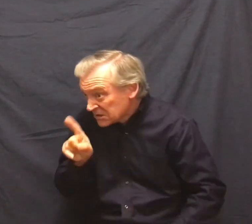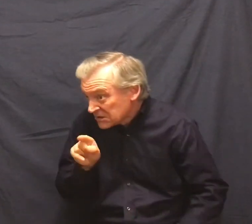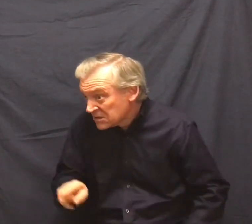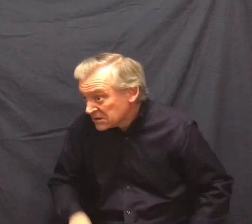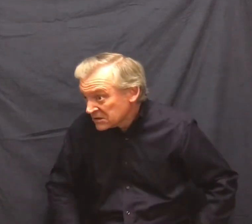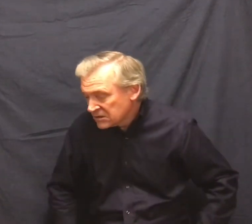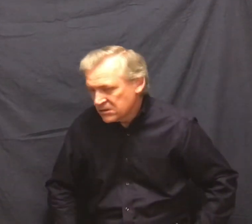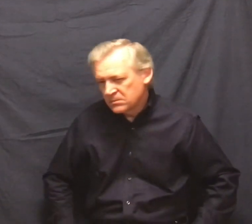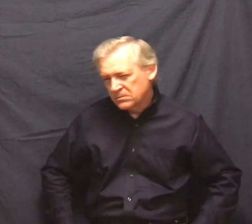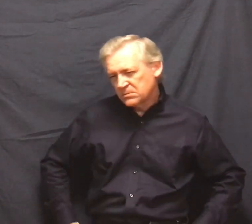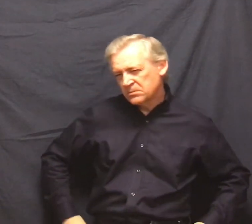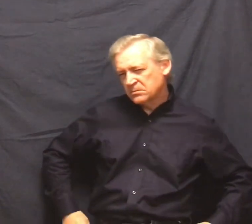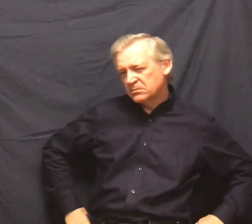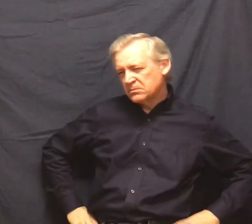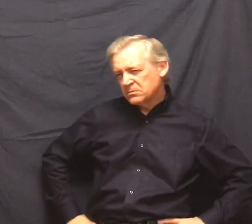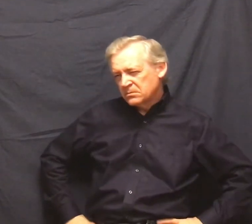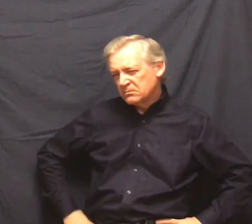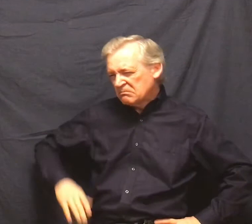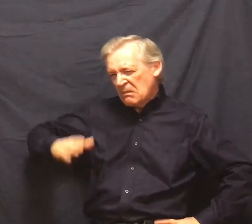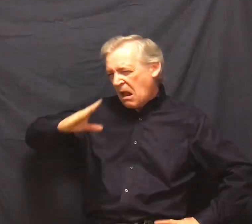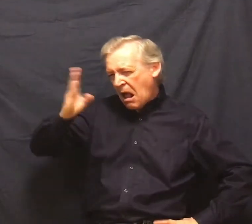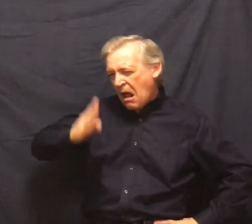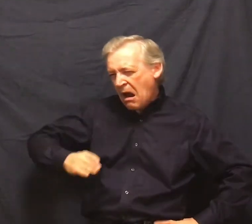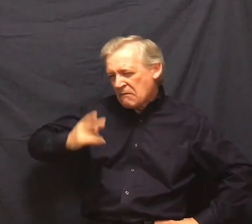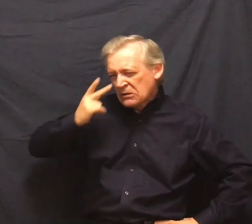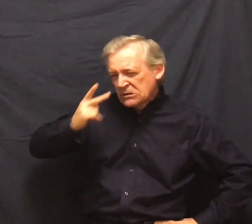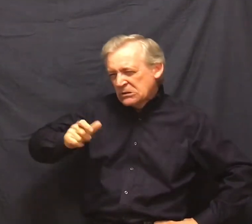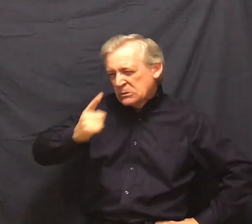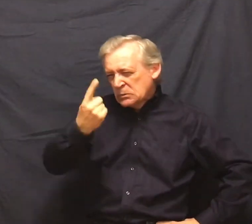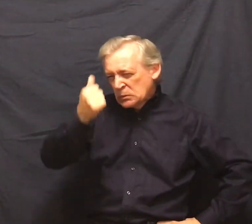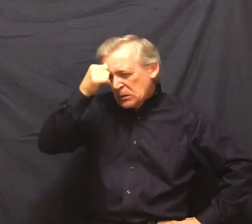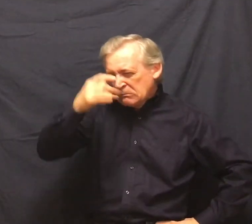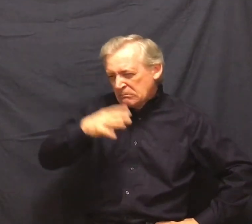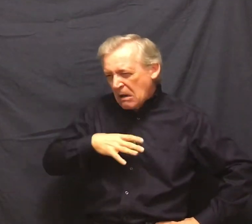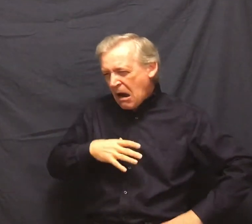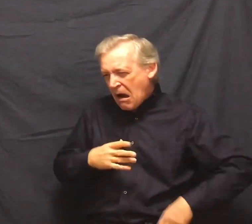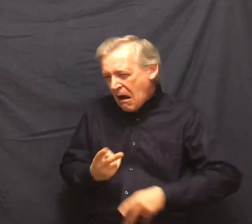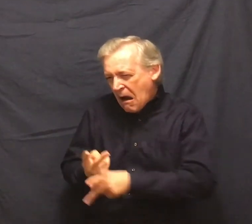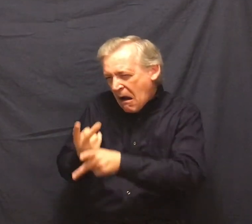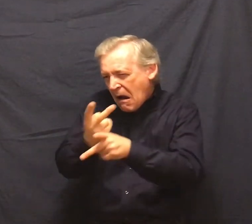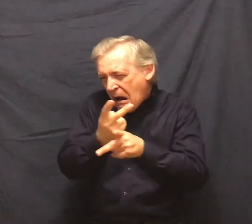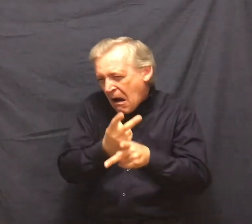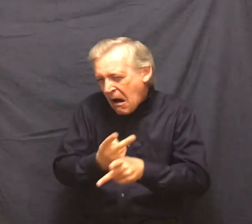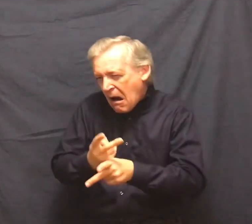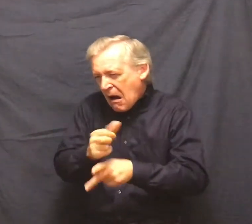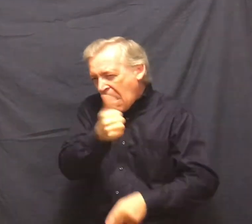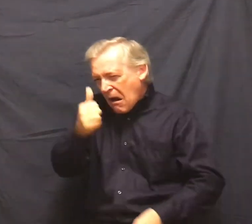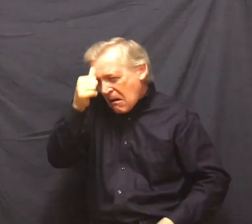Well, I never seen one guy take so much trouble for another guy. I just like to know what your interest is.